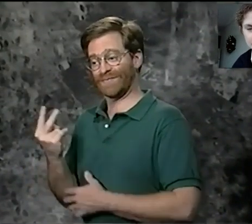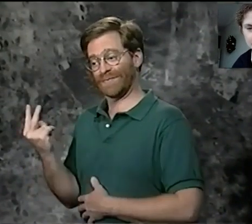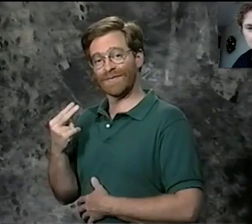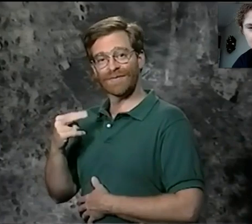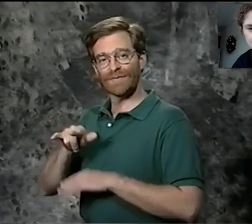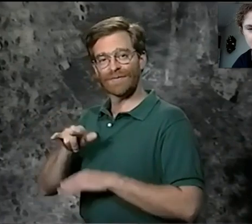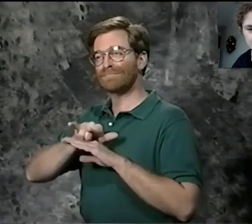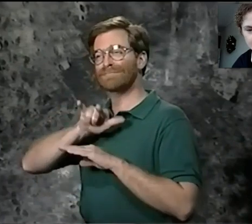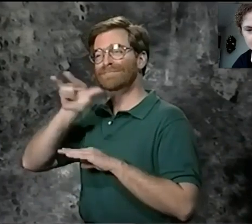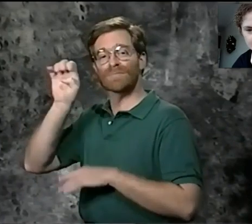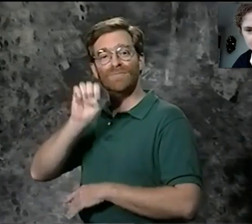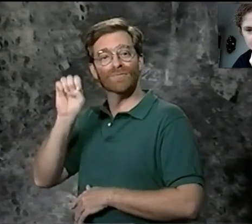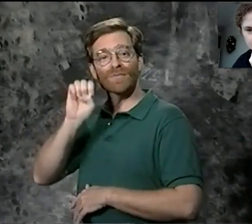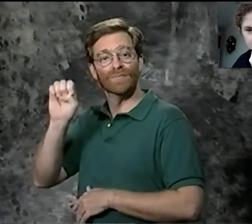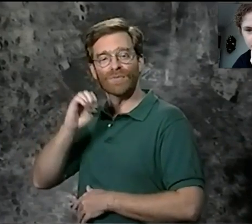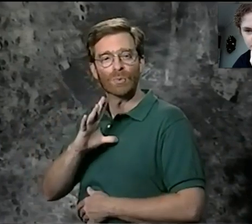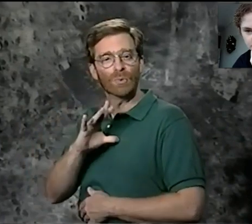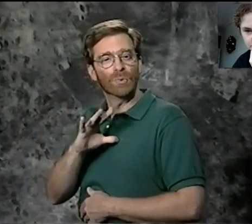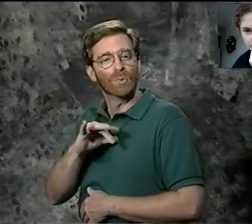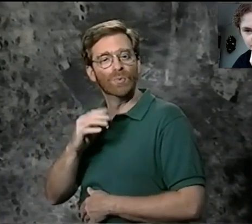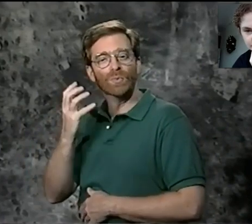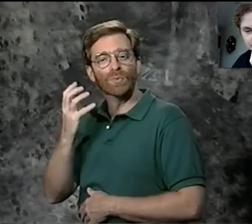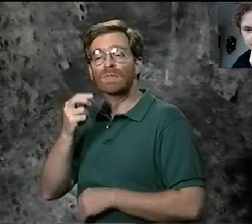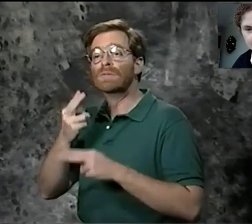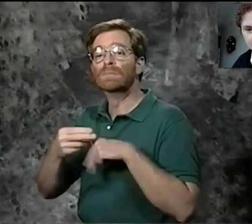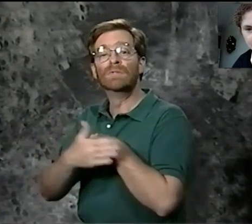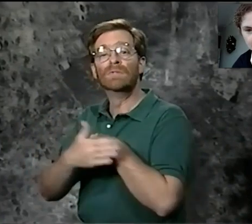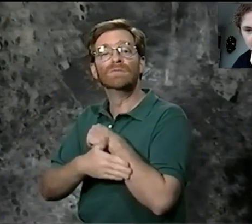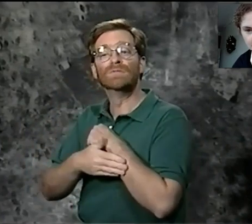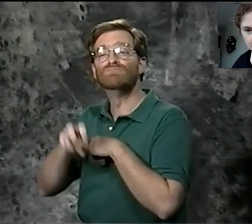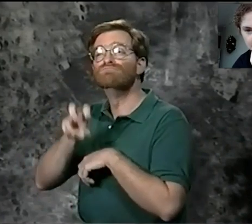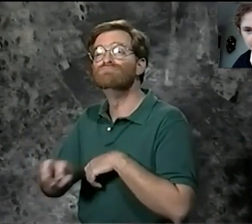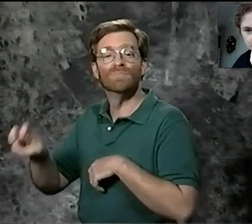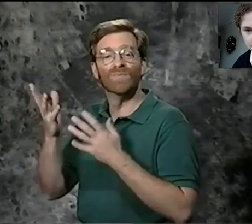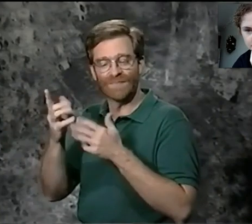Looking back on the year 1992, it was flying economy.